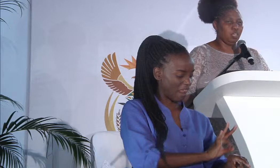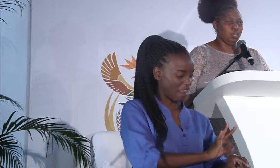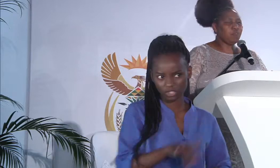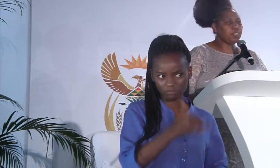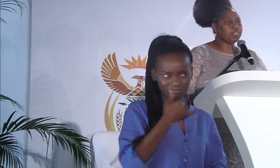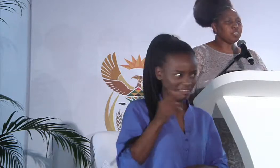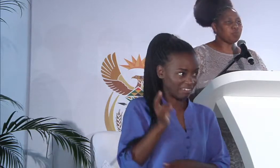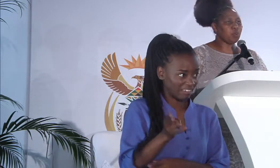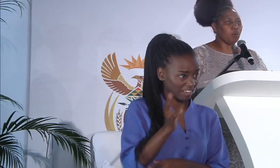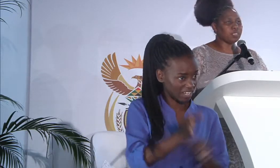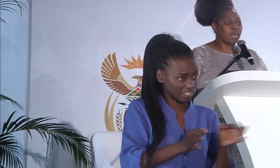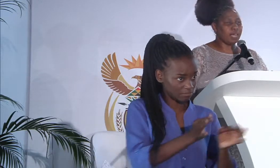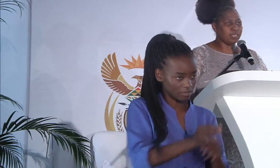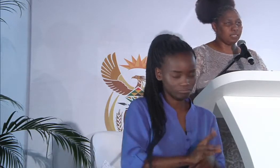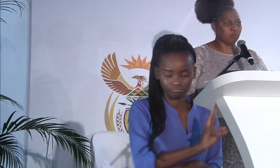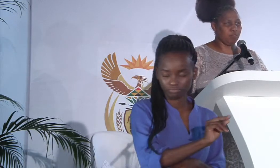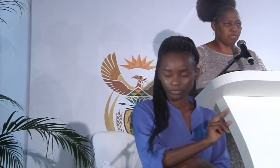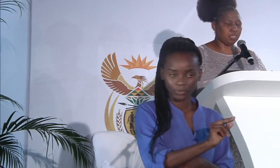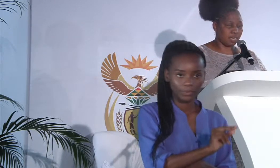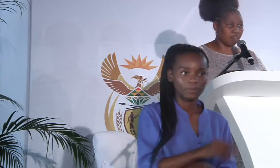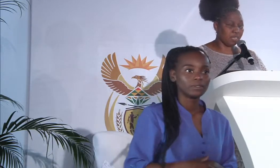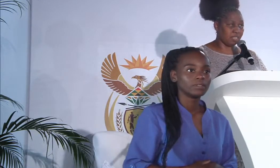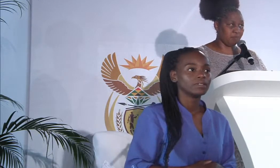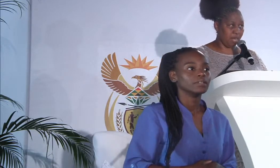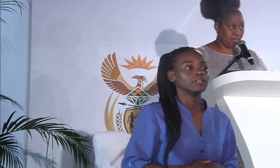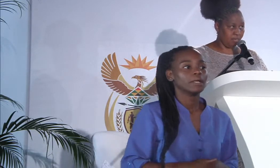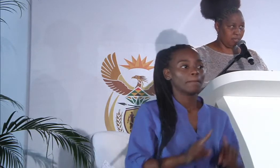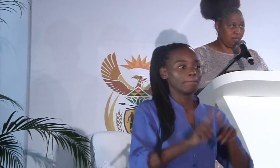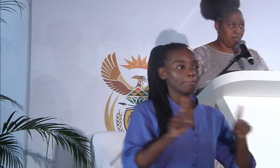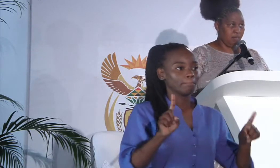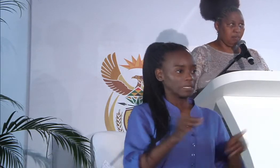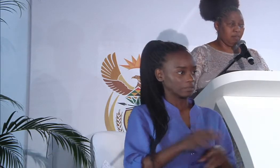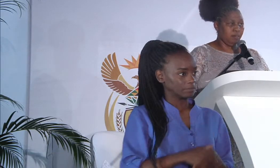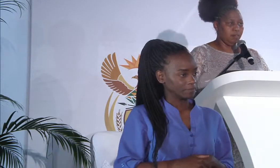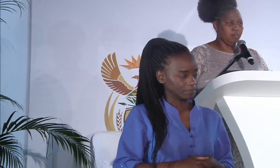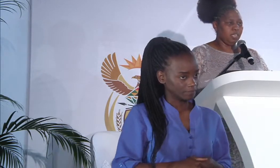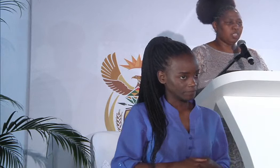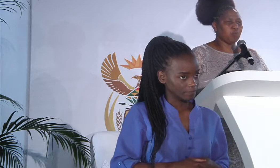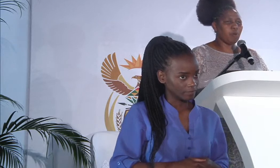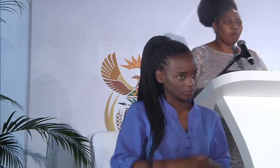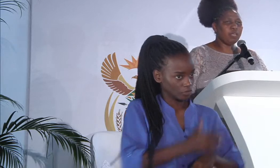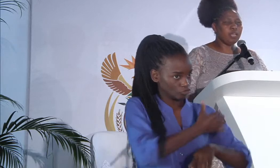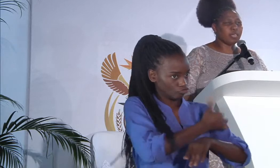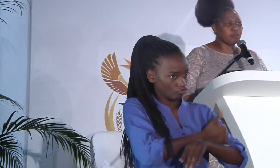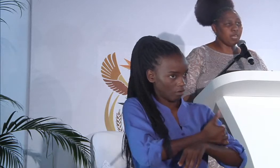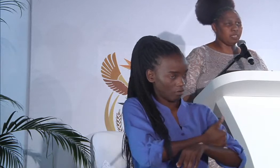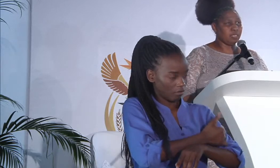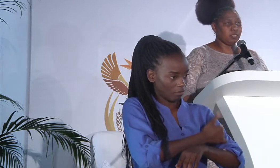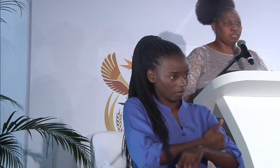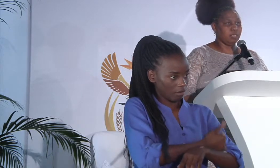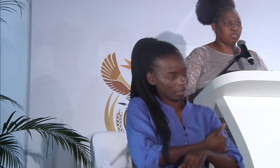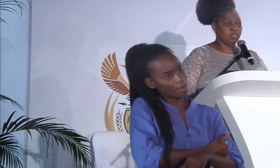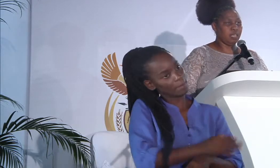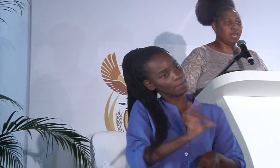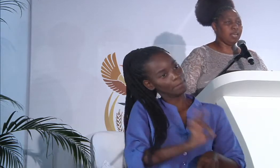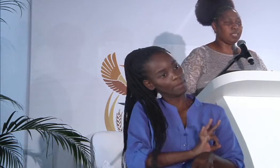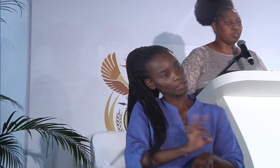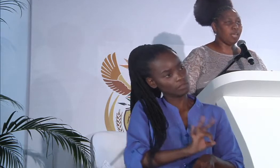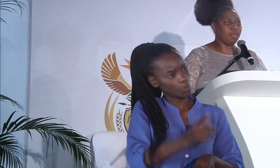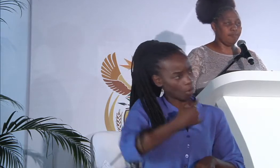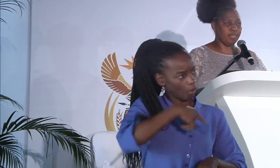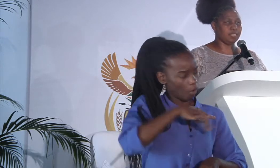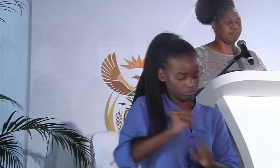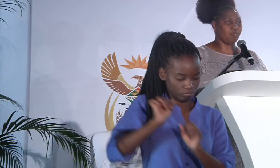But one of the things we got right with this drug master plan is we were all in agreement that unless